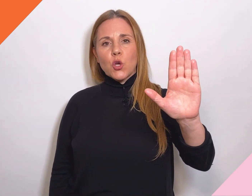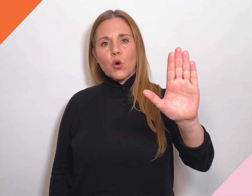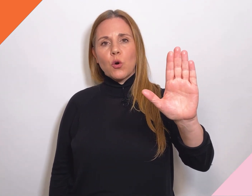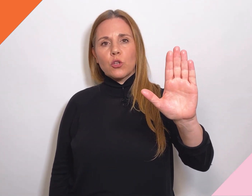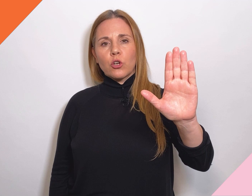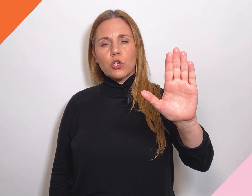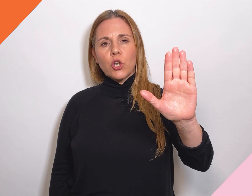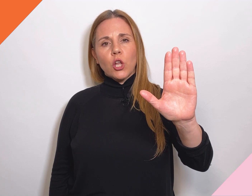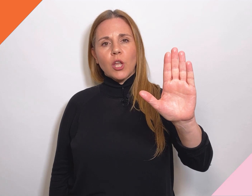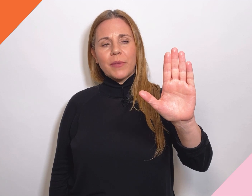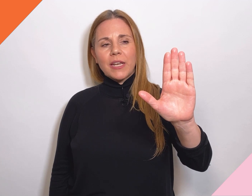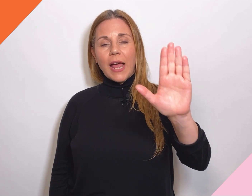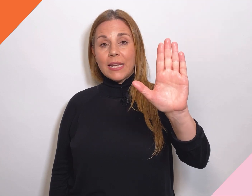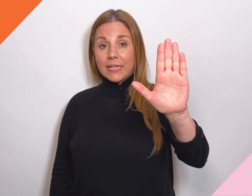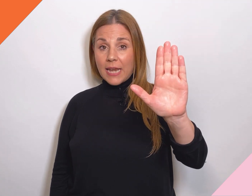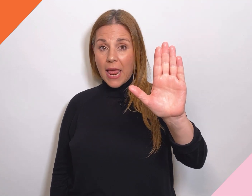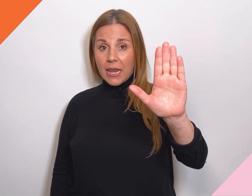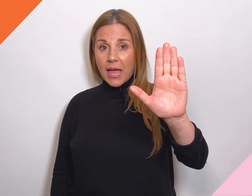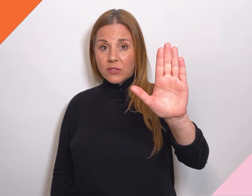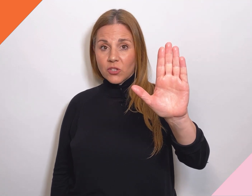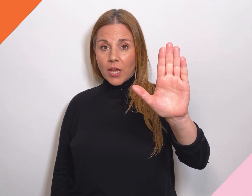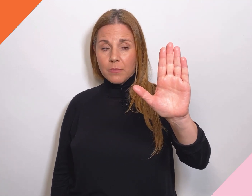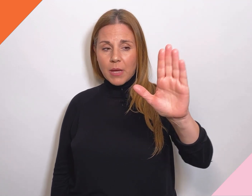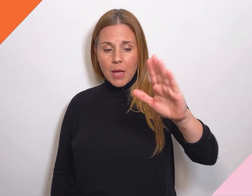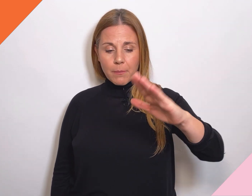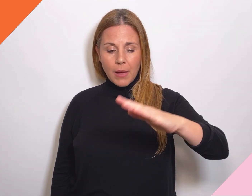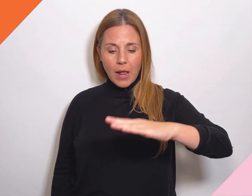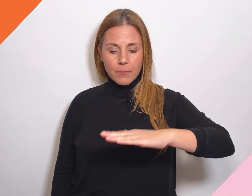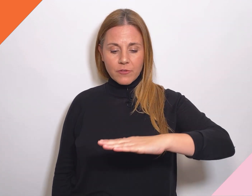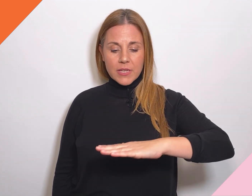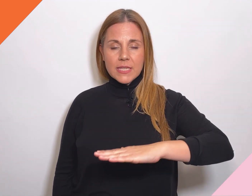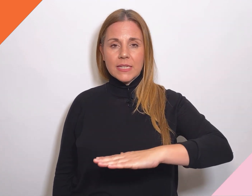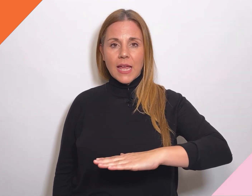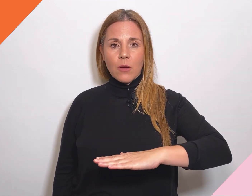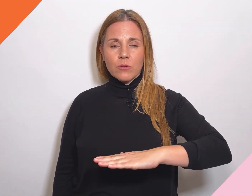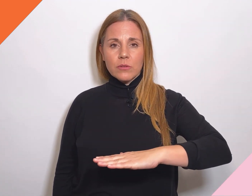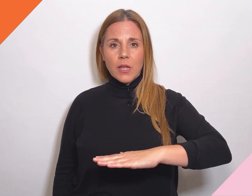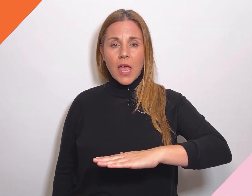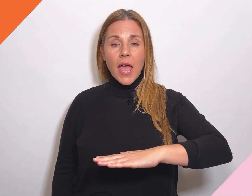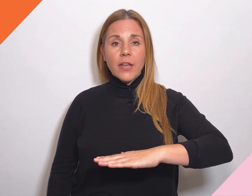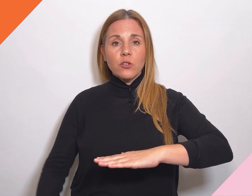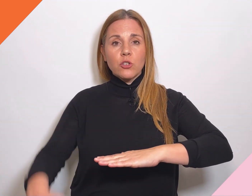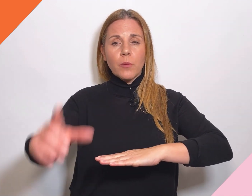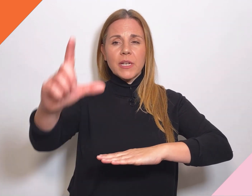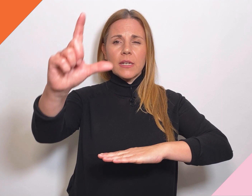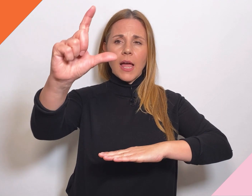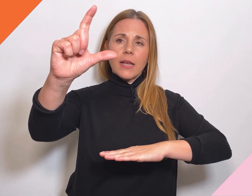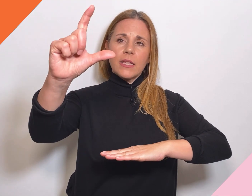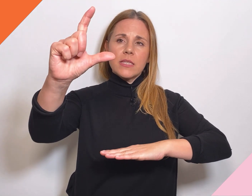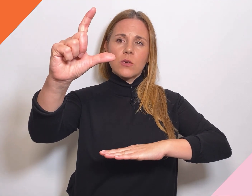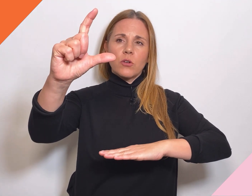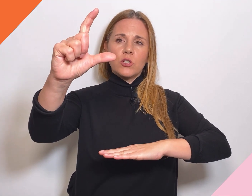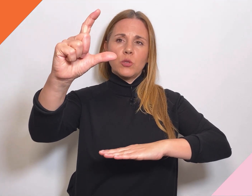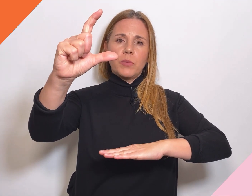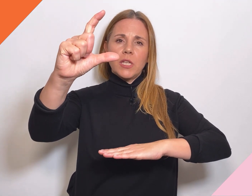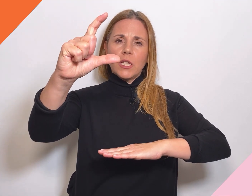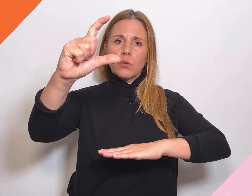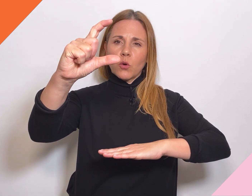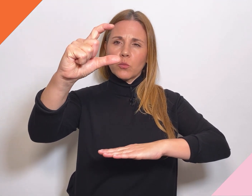So your non-dominant hand in L hand shape, palm facing down. And your dominant hand is going to be in what we